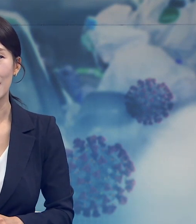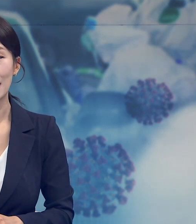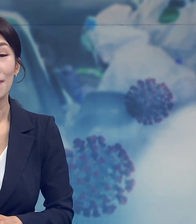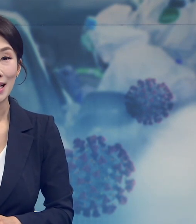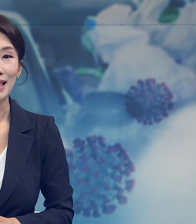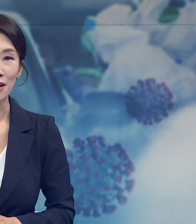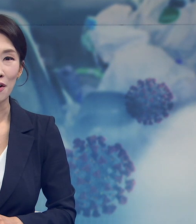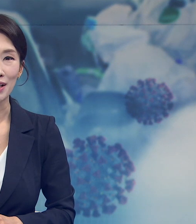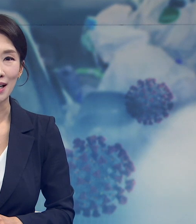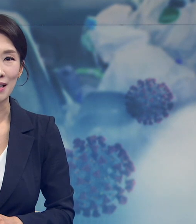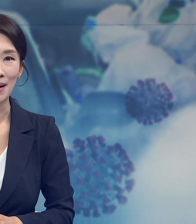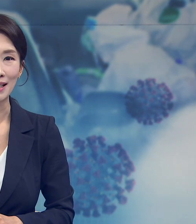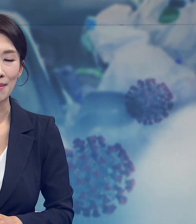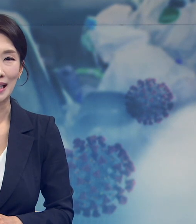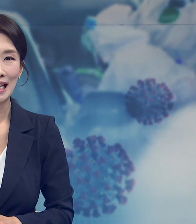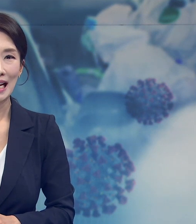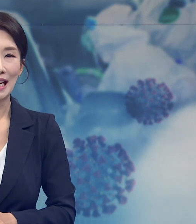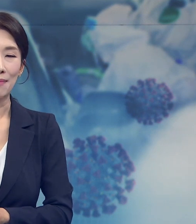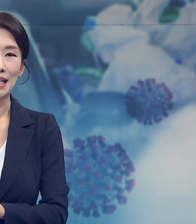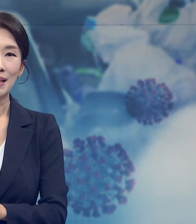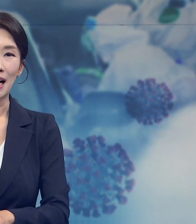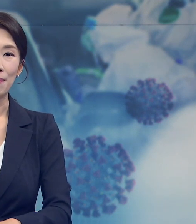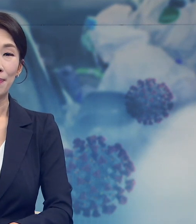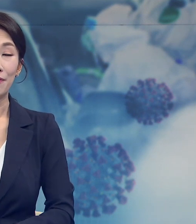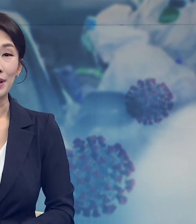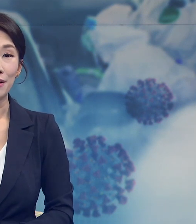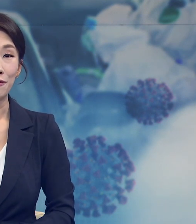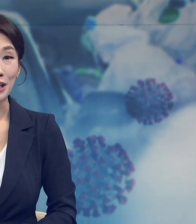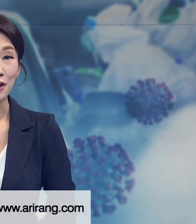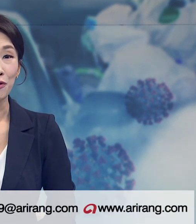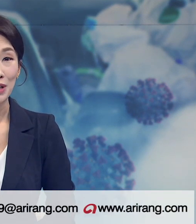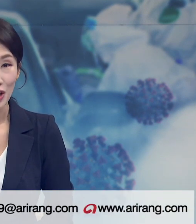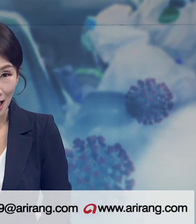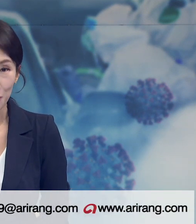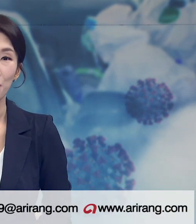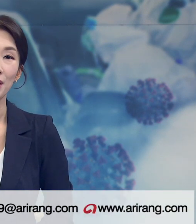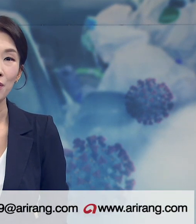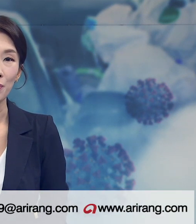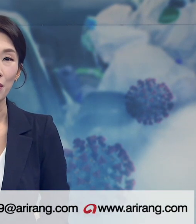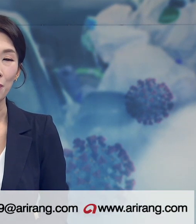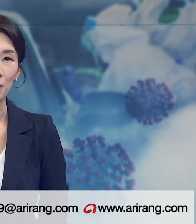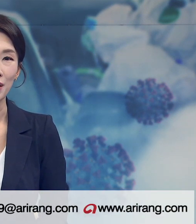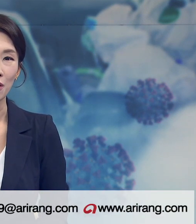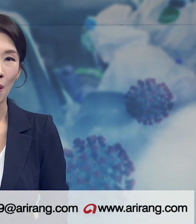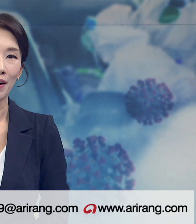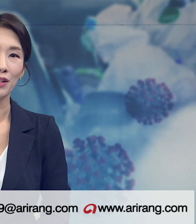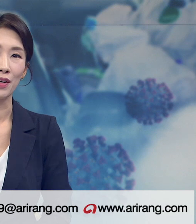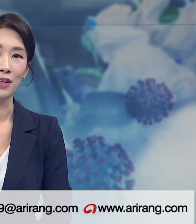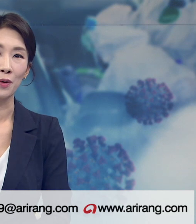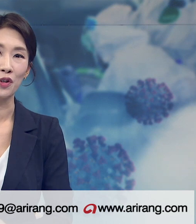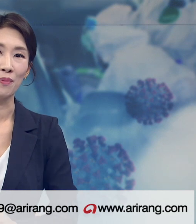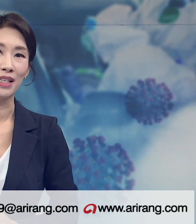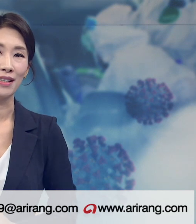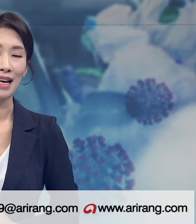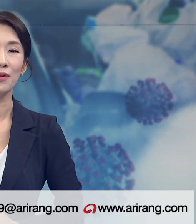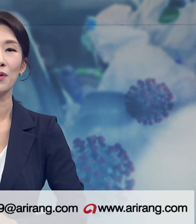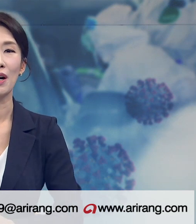field amid the COVID-19 pandemic. In the meantime, feel free to reach out to us with your thoughts and inquiries on